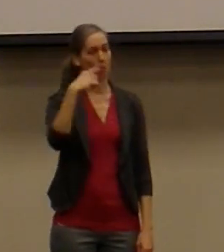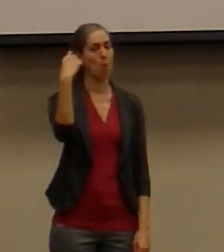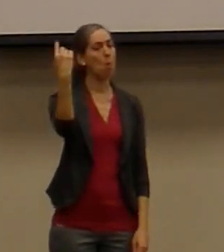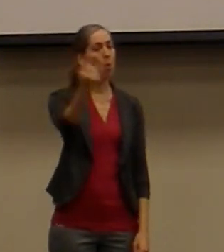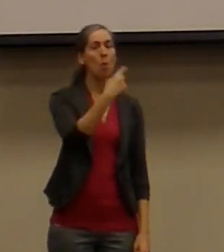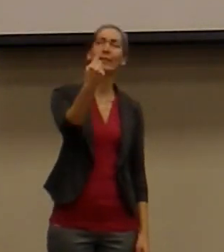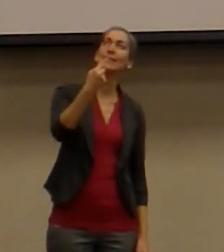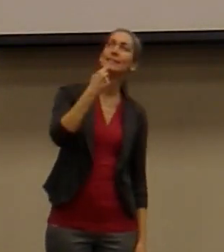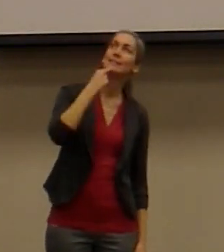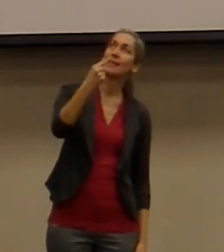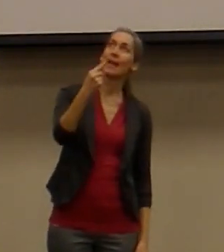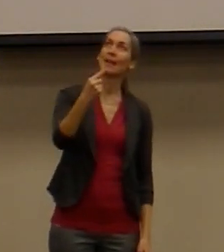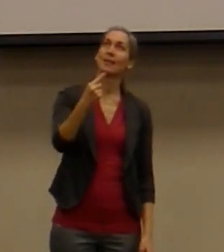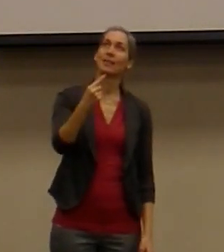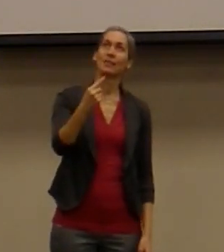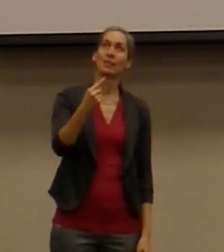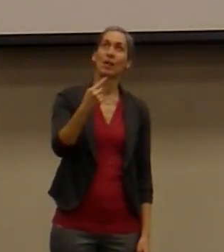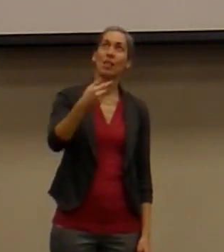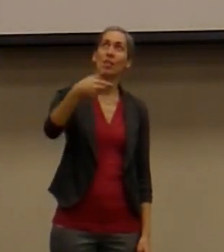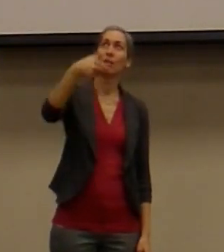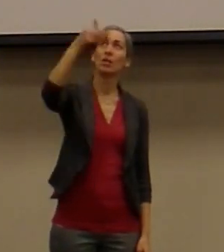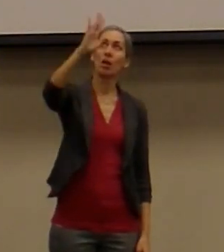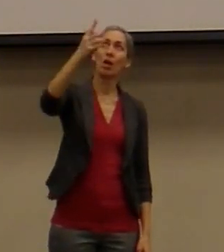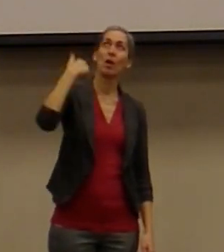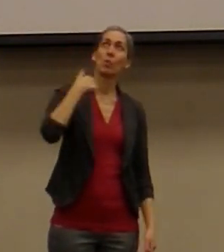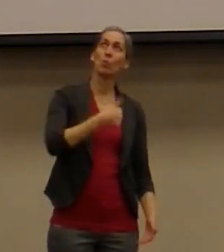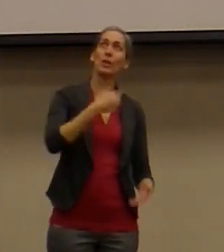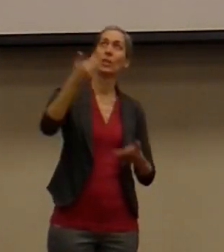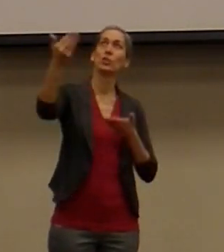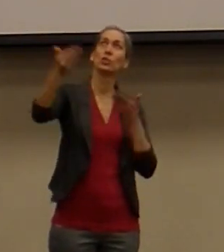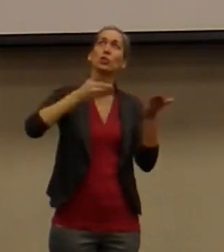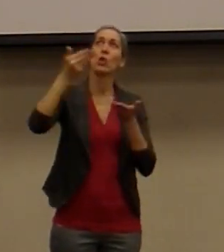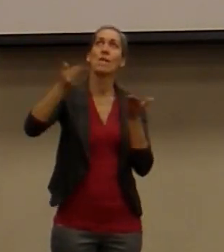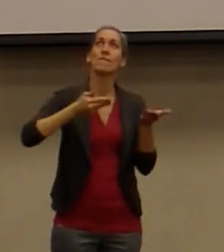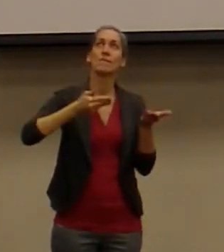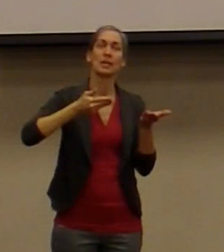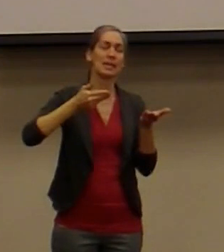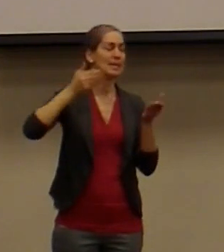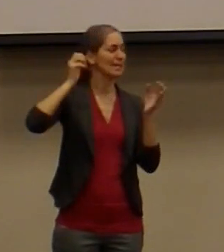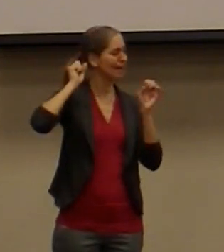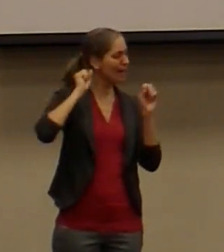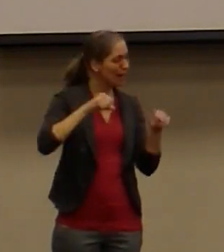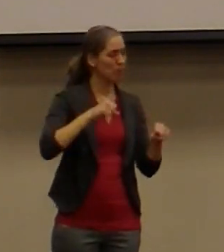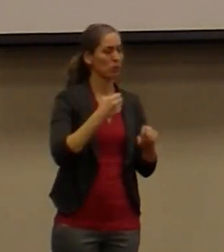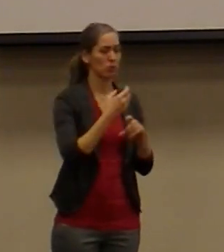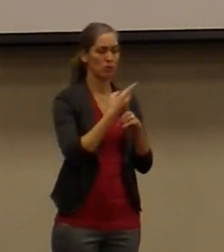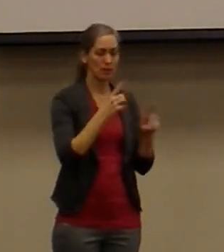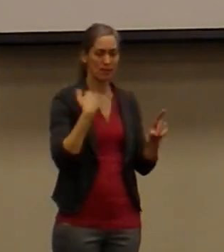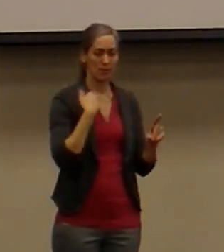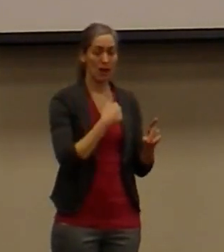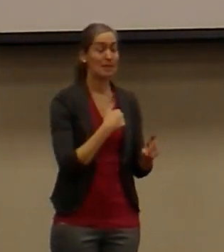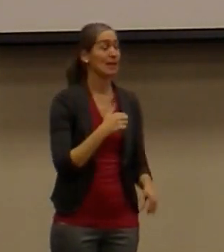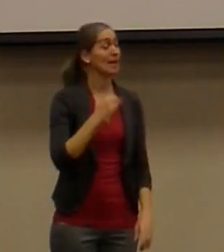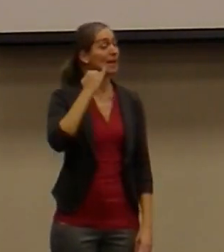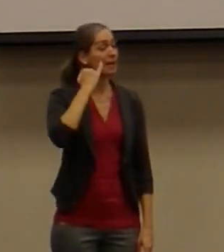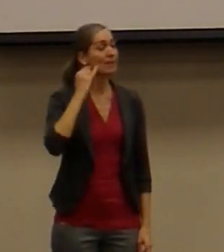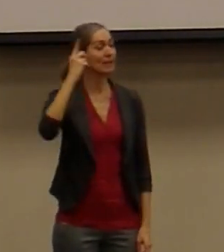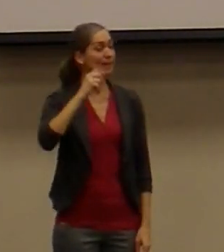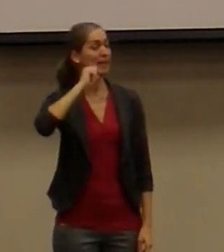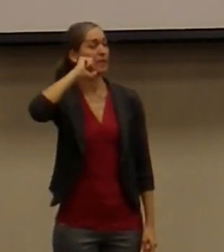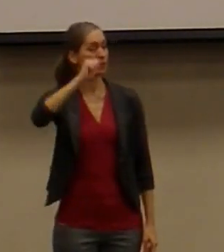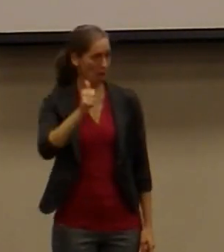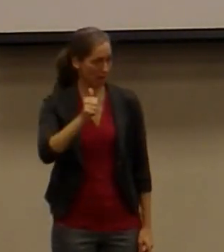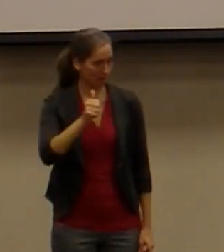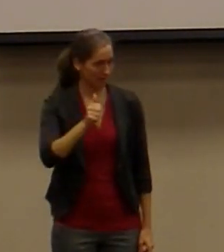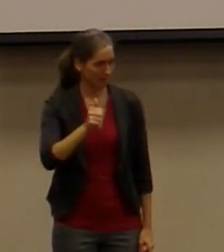always say, the God we serve is able to deliver us, and even if he does